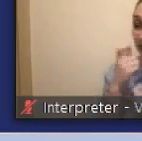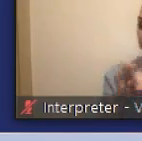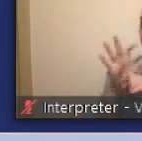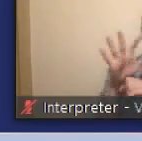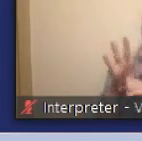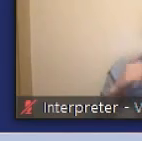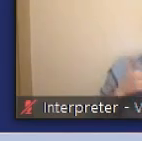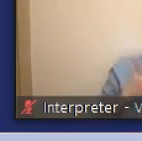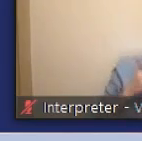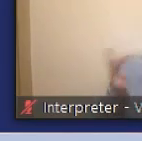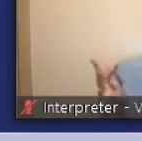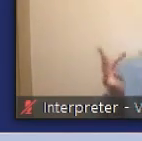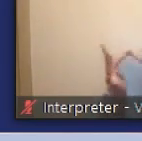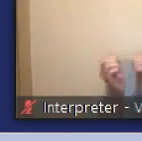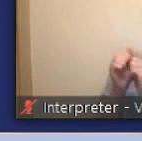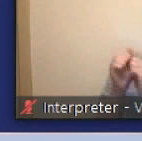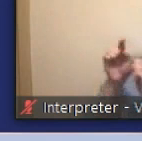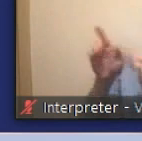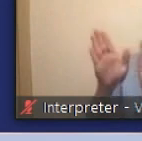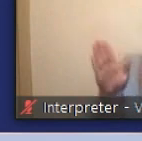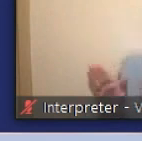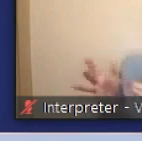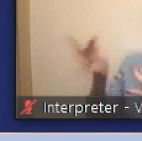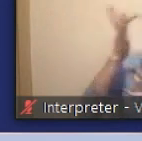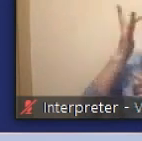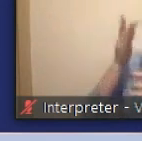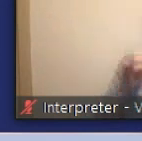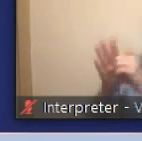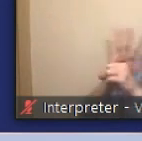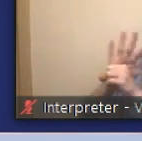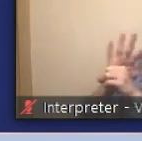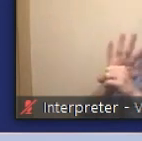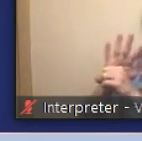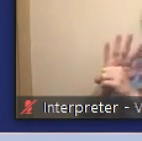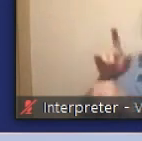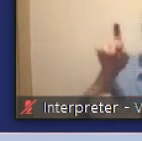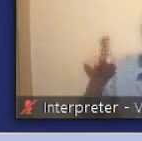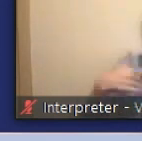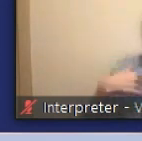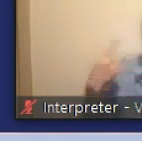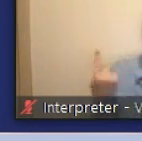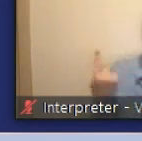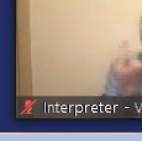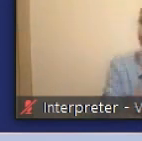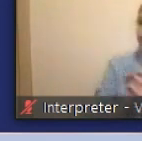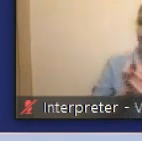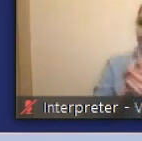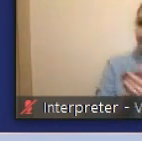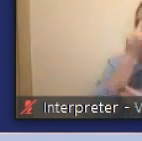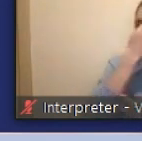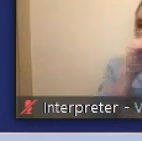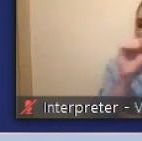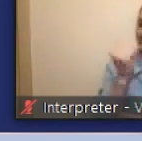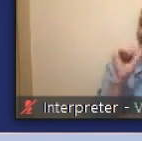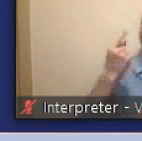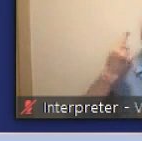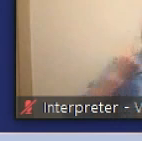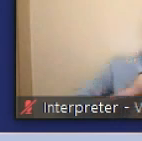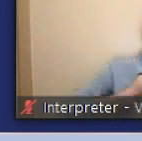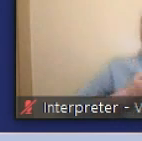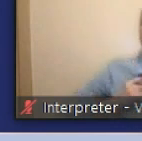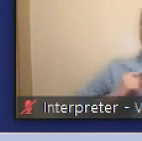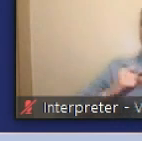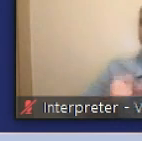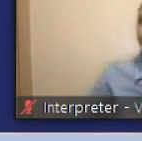COVID-19, that again, you quarantine yourself over that required 10-day period. Consider